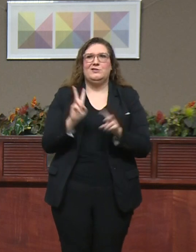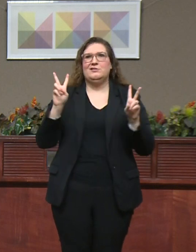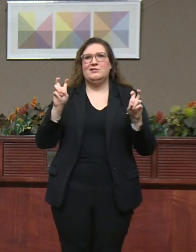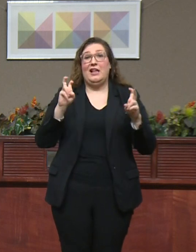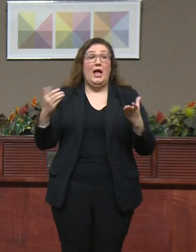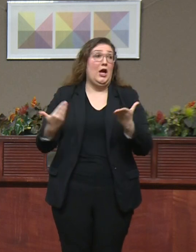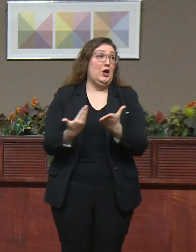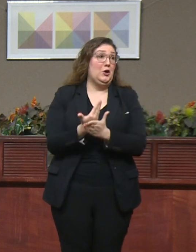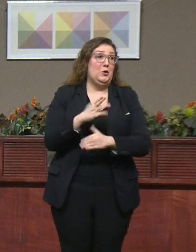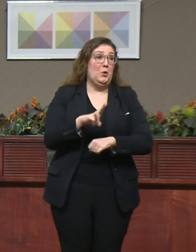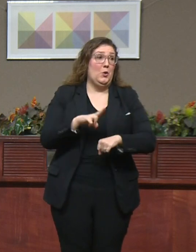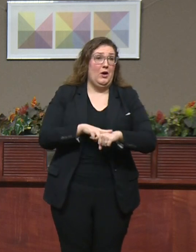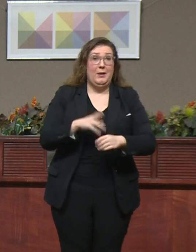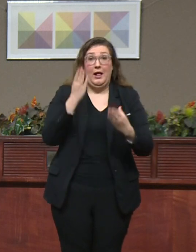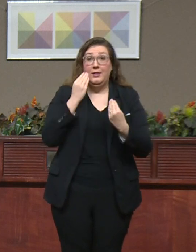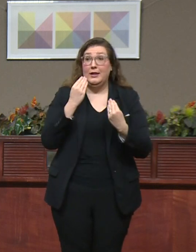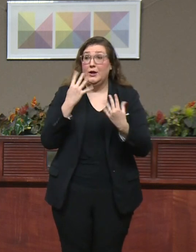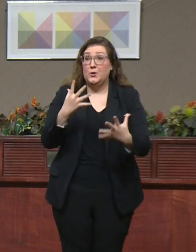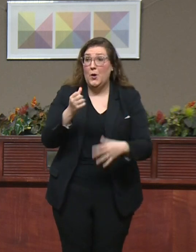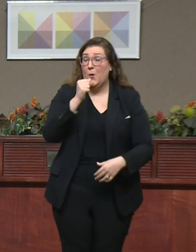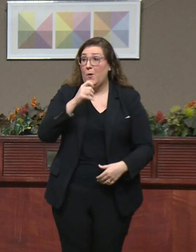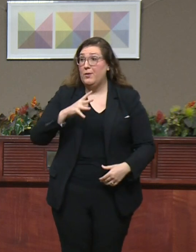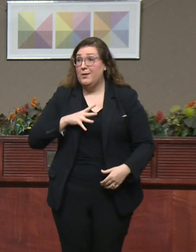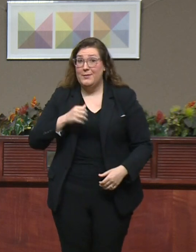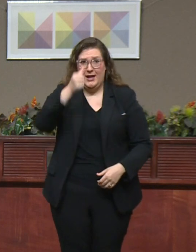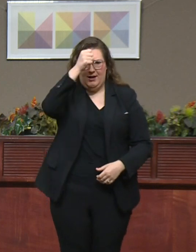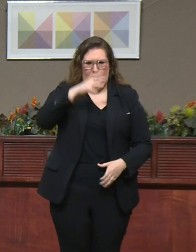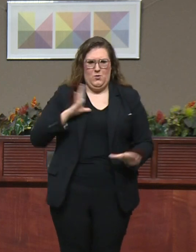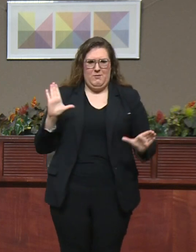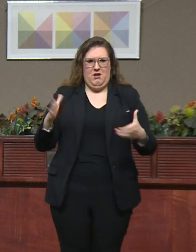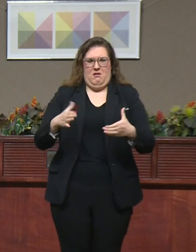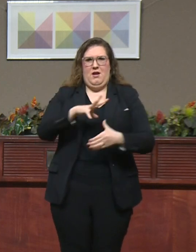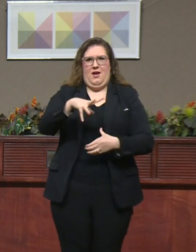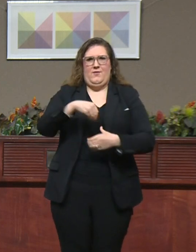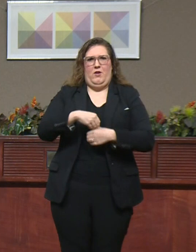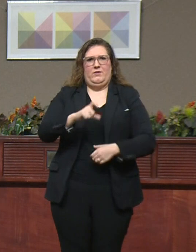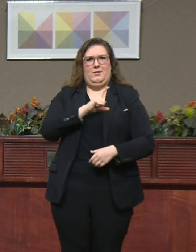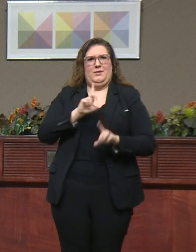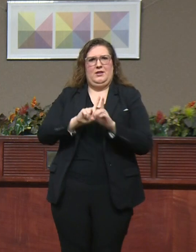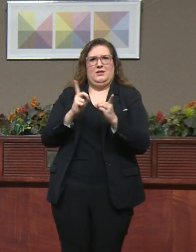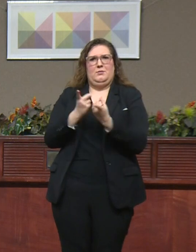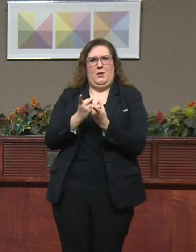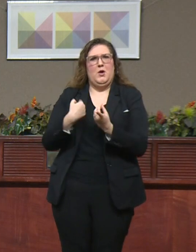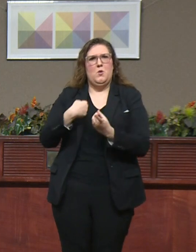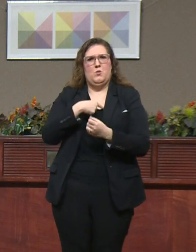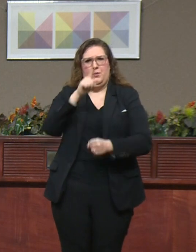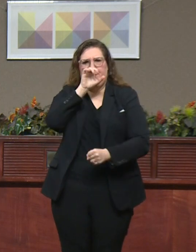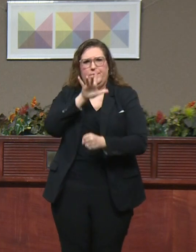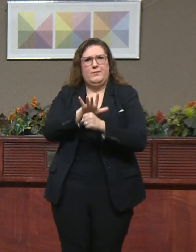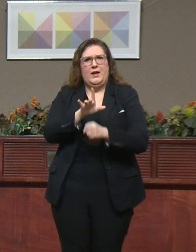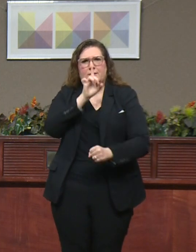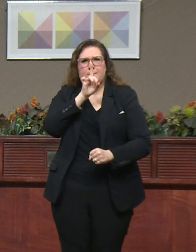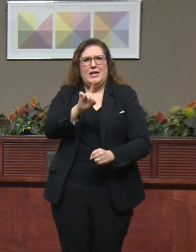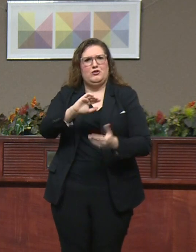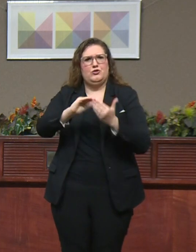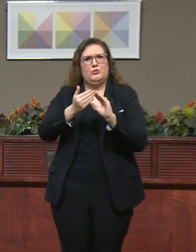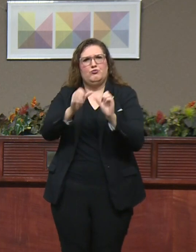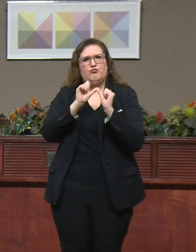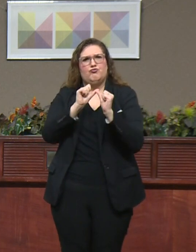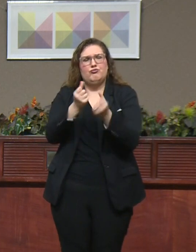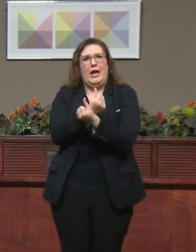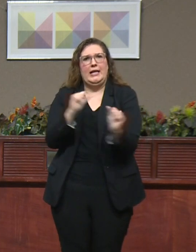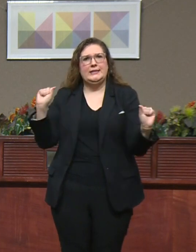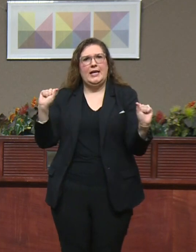the men and women in law enforcement remain committed to keeping our community safe. And remember, even